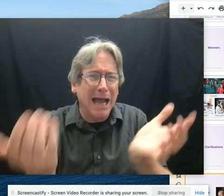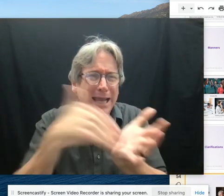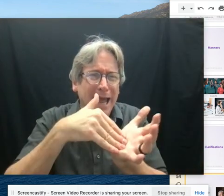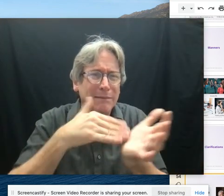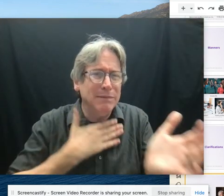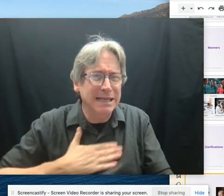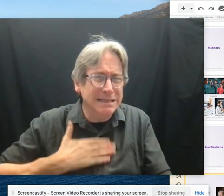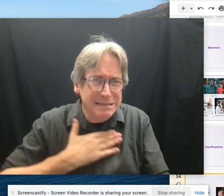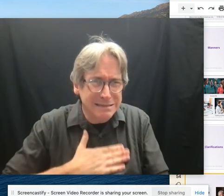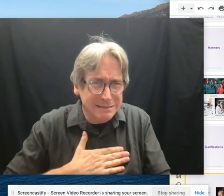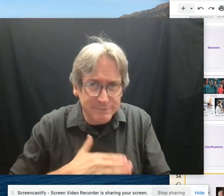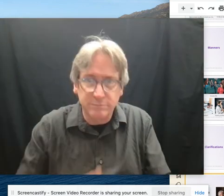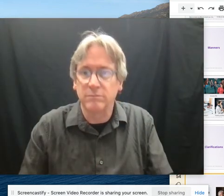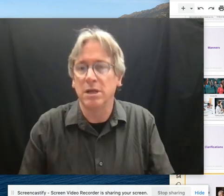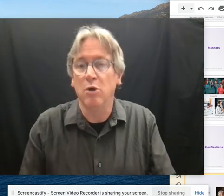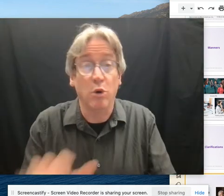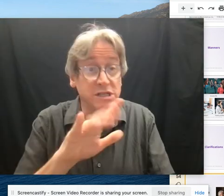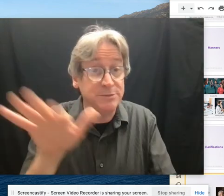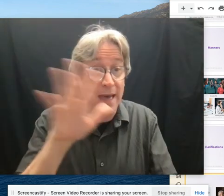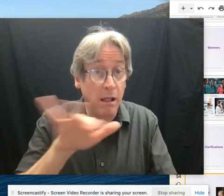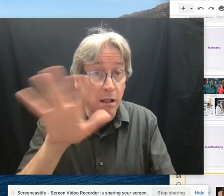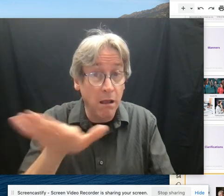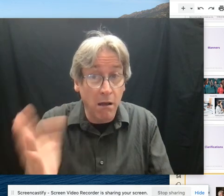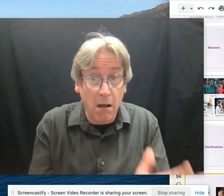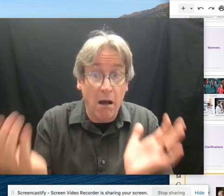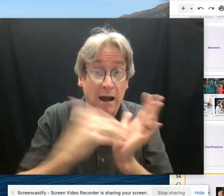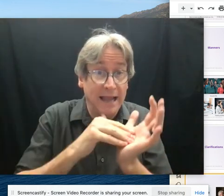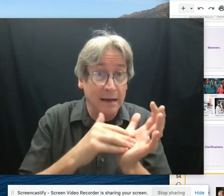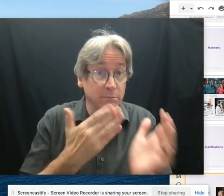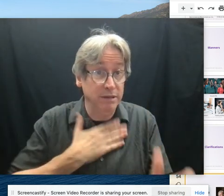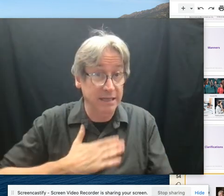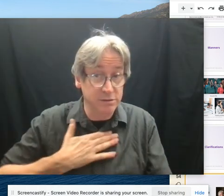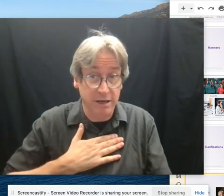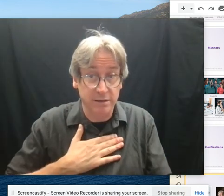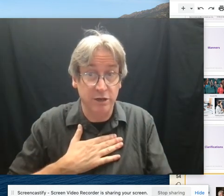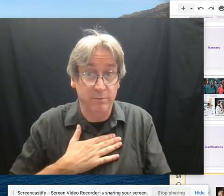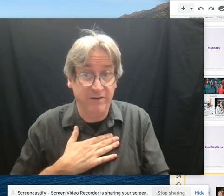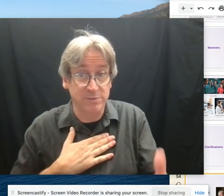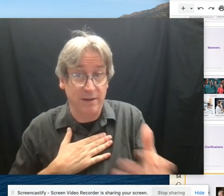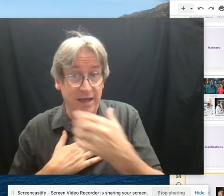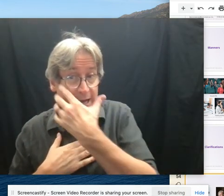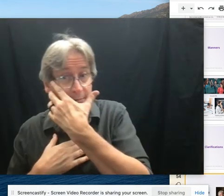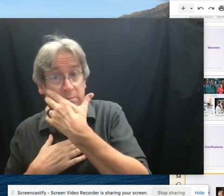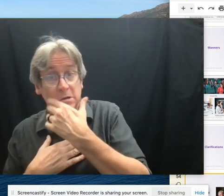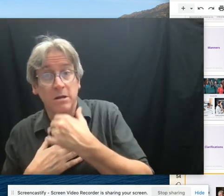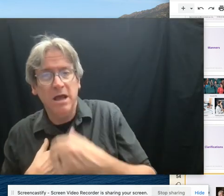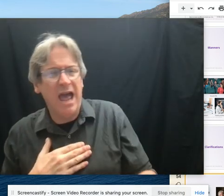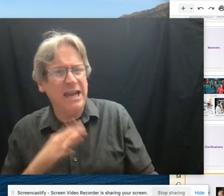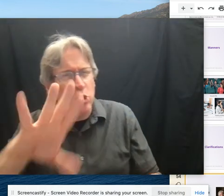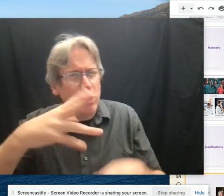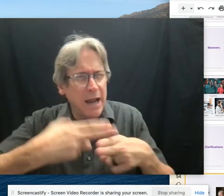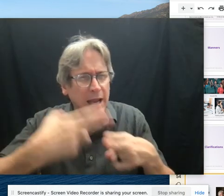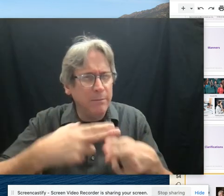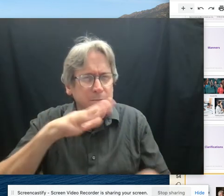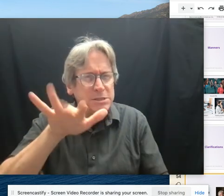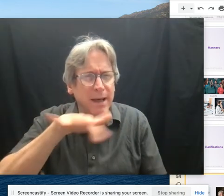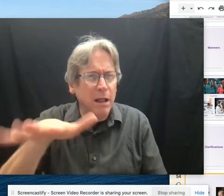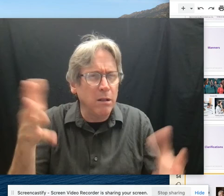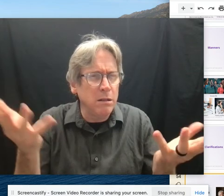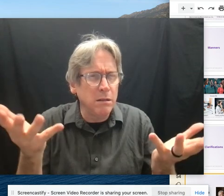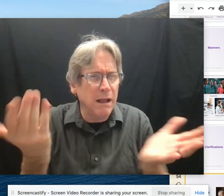Sign again, please. Or spell again, please, right? Can you fingerspell that again? And your